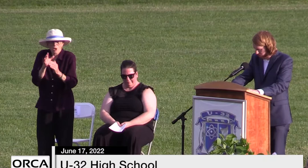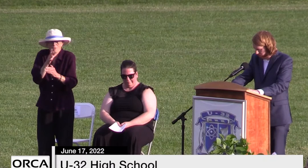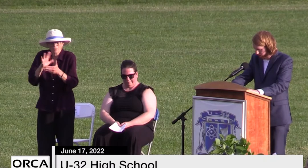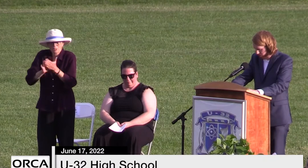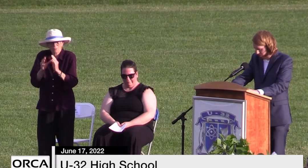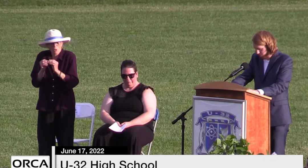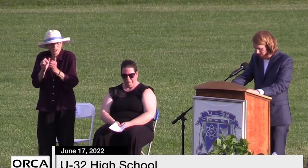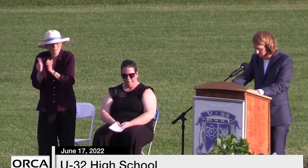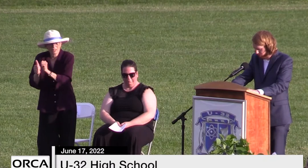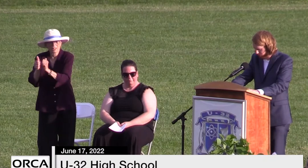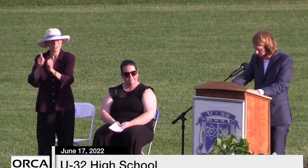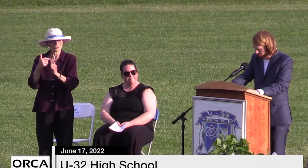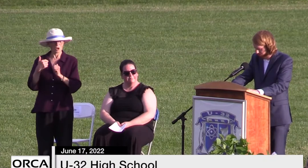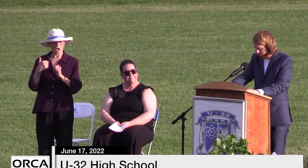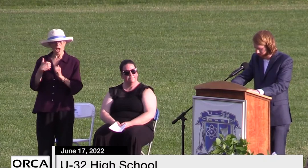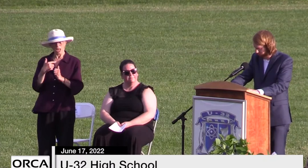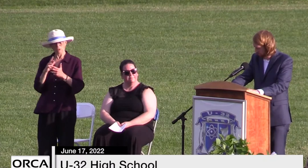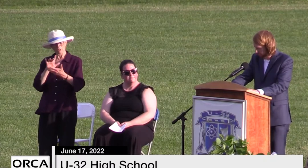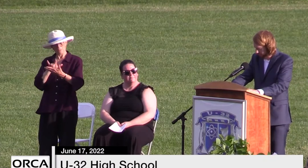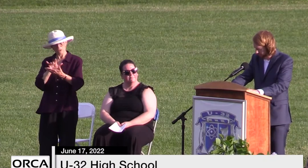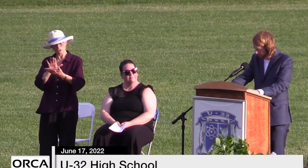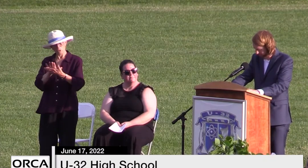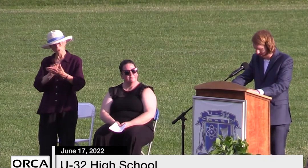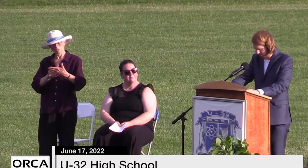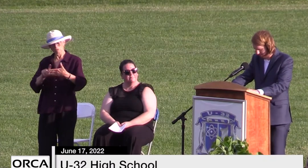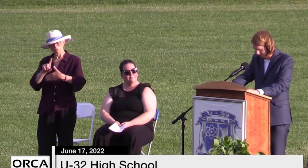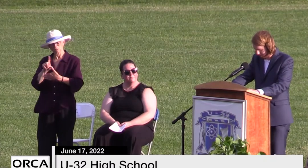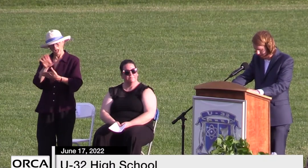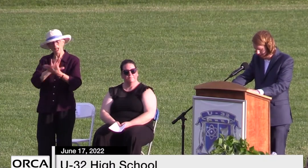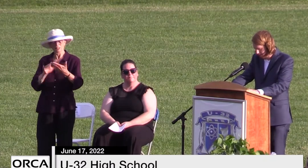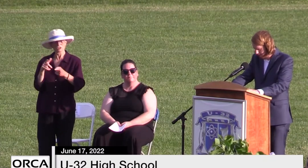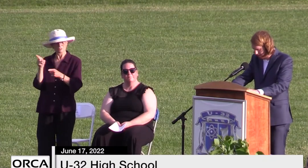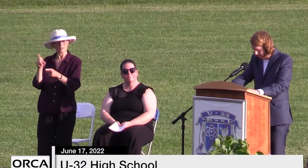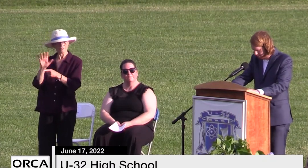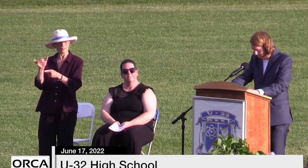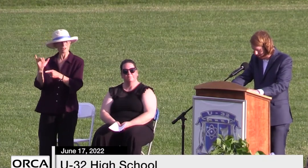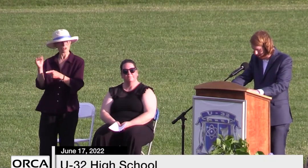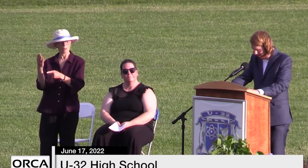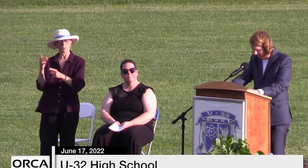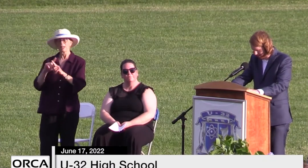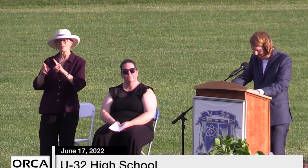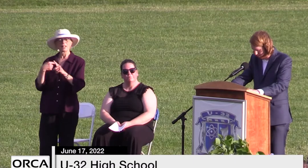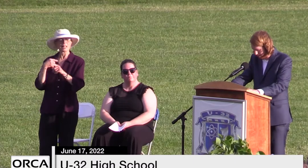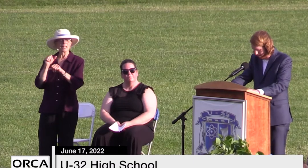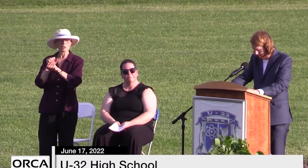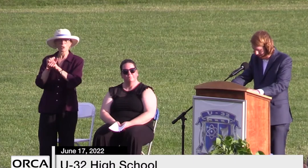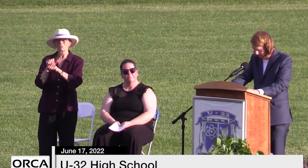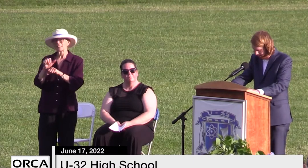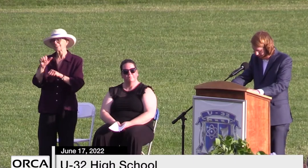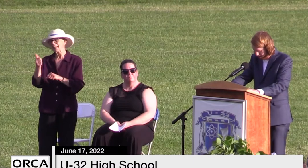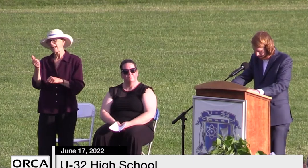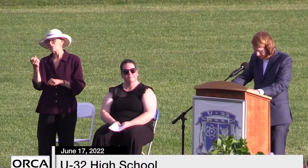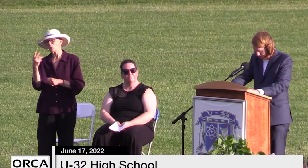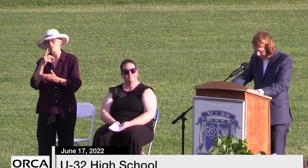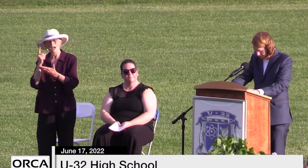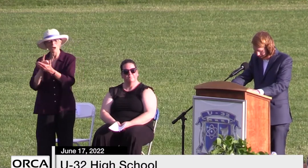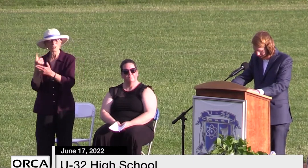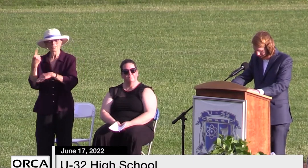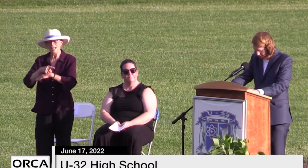had this job from when I was about in middle school to sometime in college. He would then work long 10 to 12 hour days,